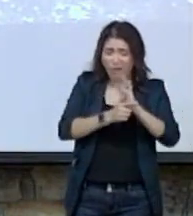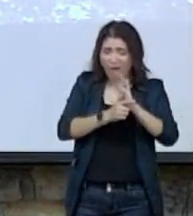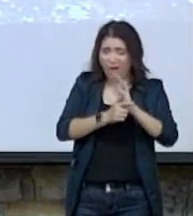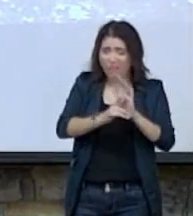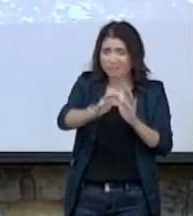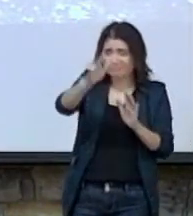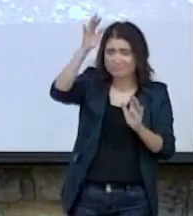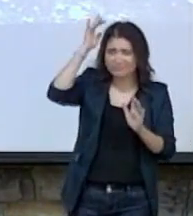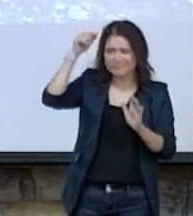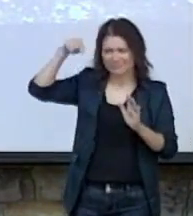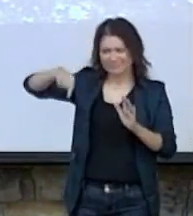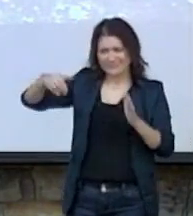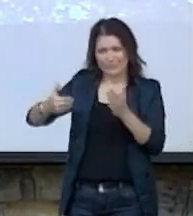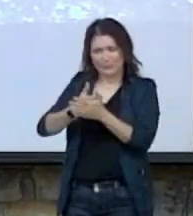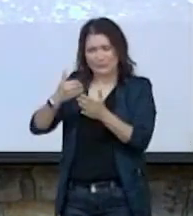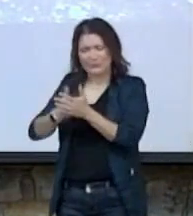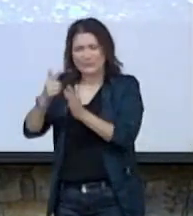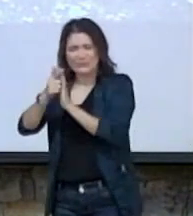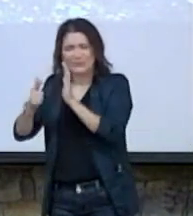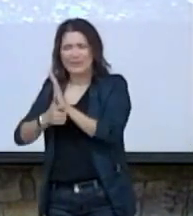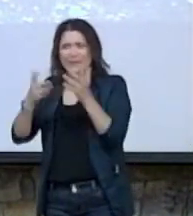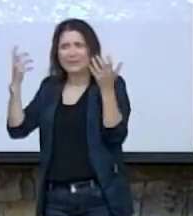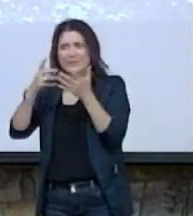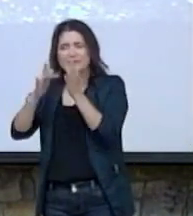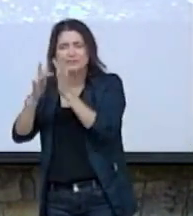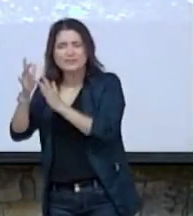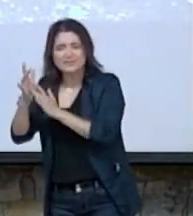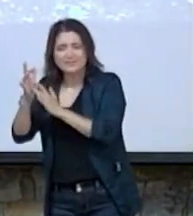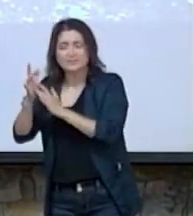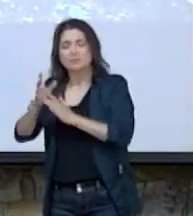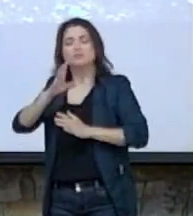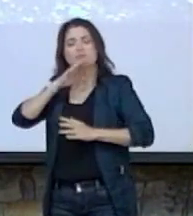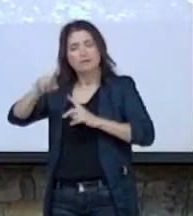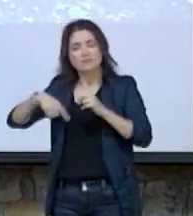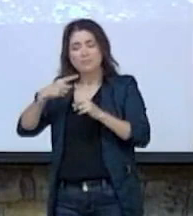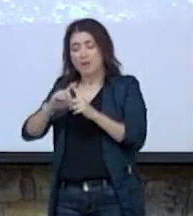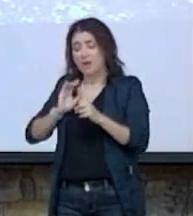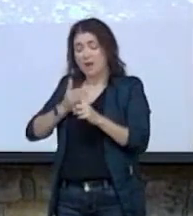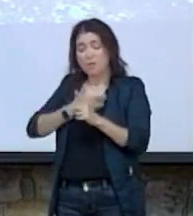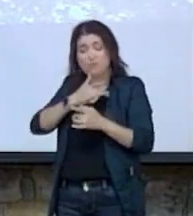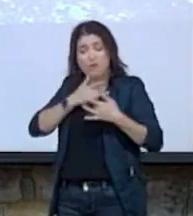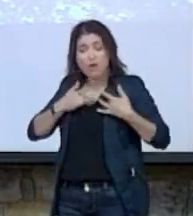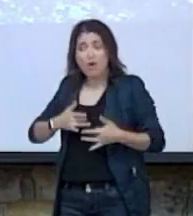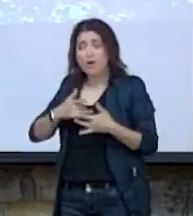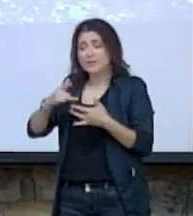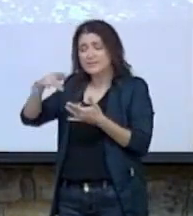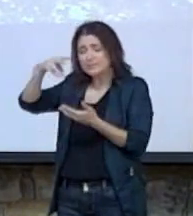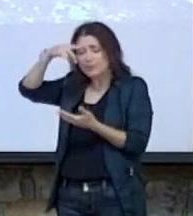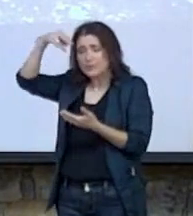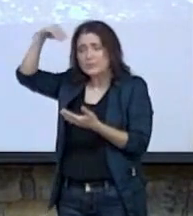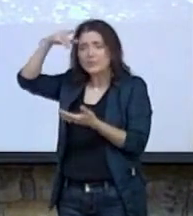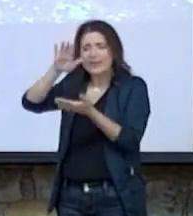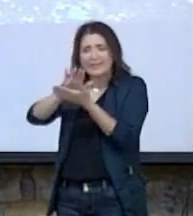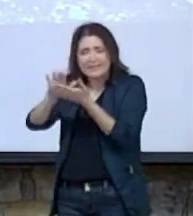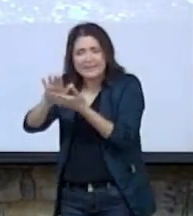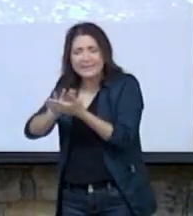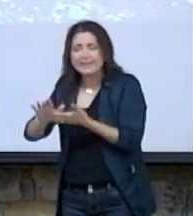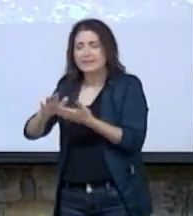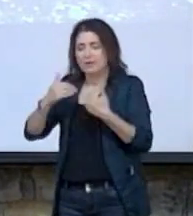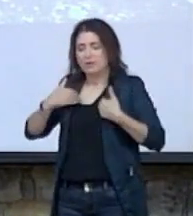blood of Jesus? So he talks about our hearts sprinkled clean from an evil conscience and our bodies washed with pure